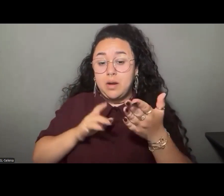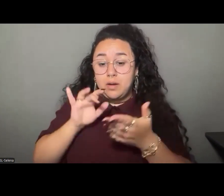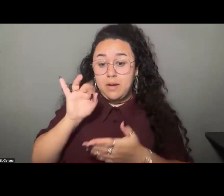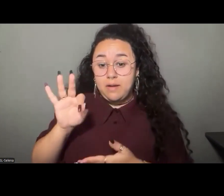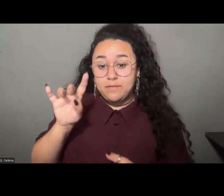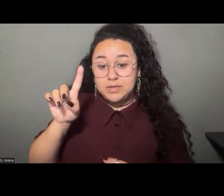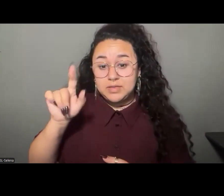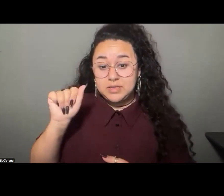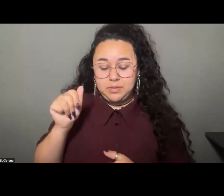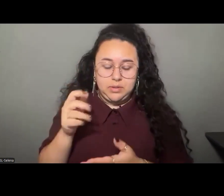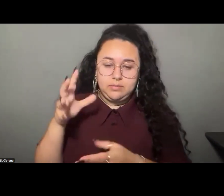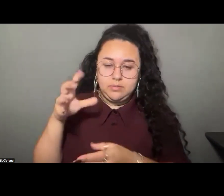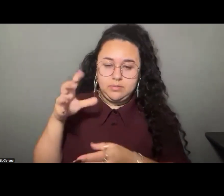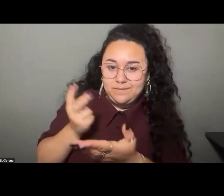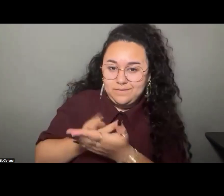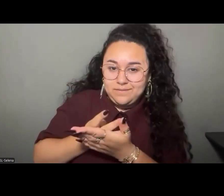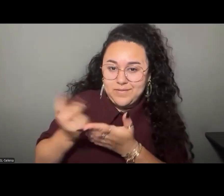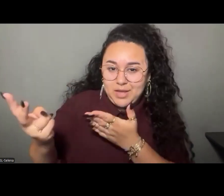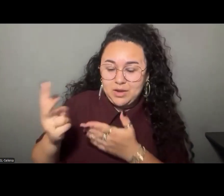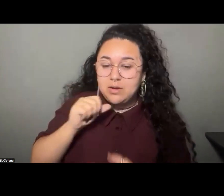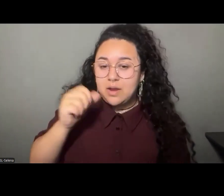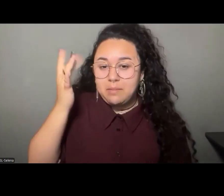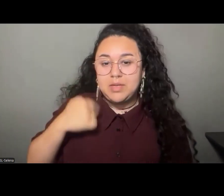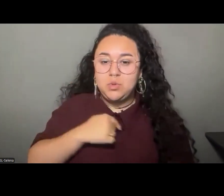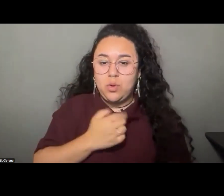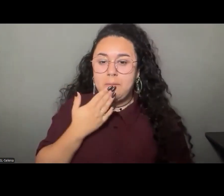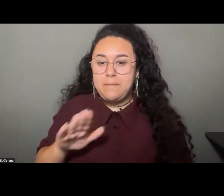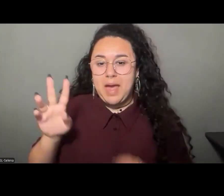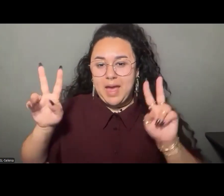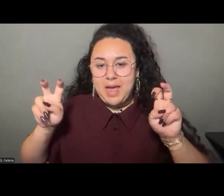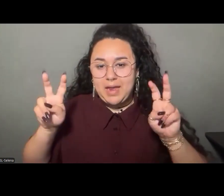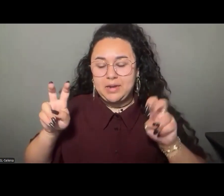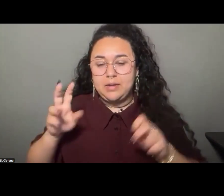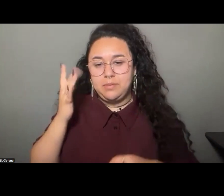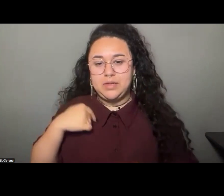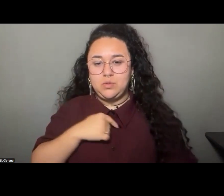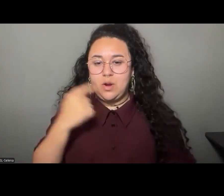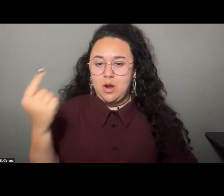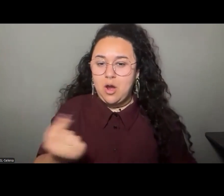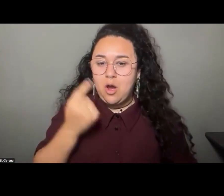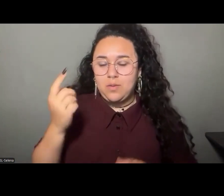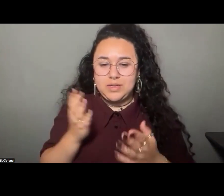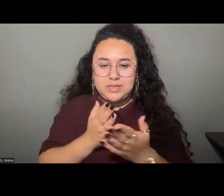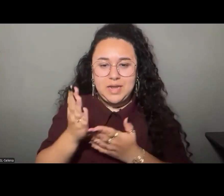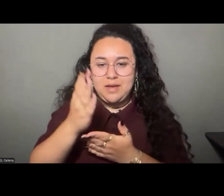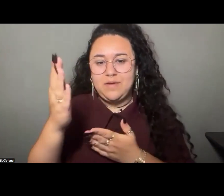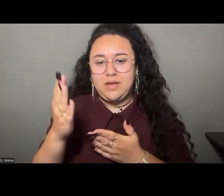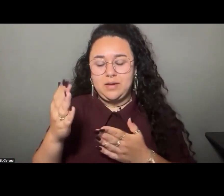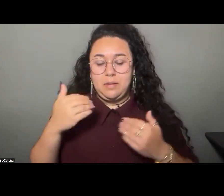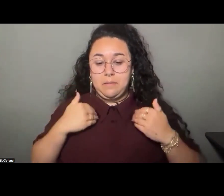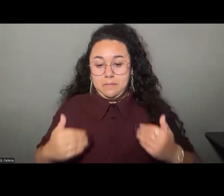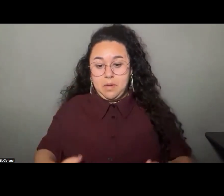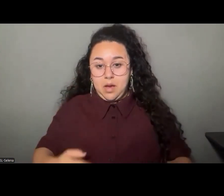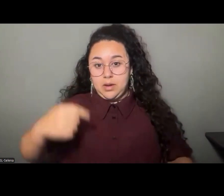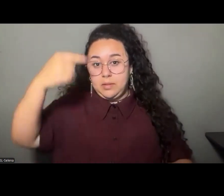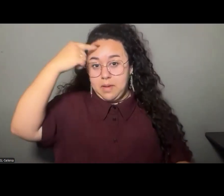is failure, not because we're bad, but because we're always navigating body minds that don't fit into